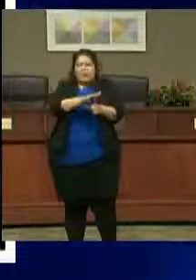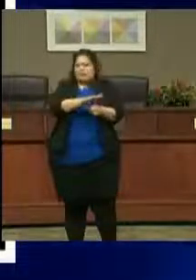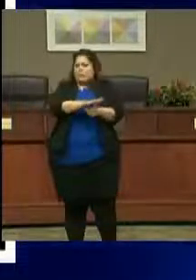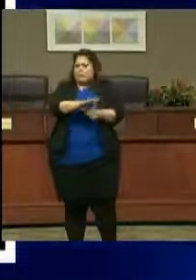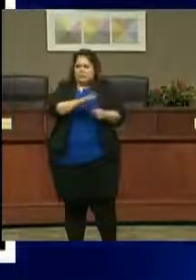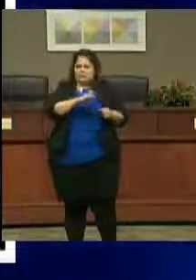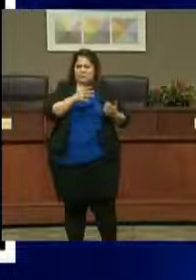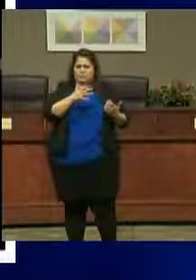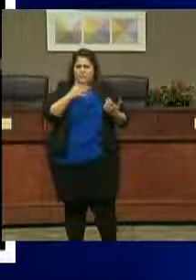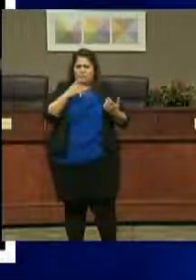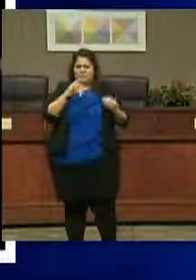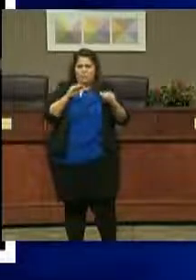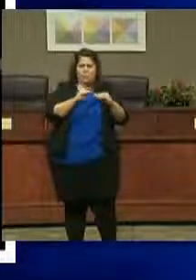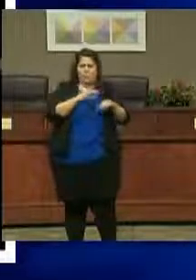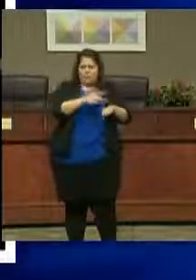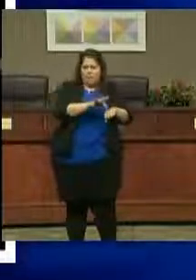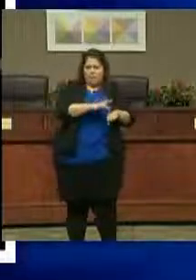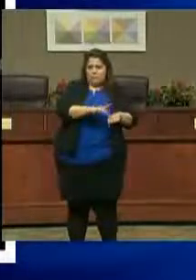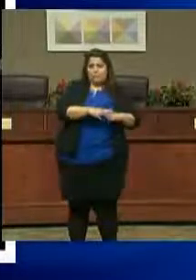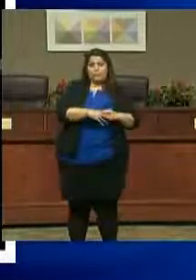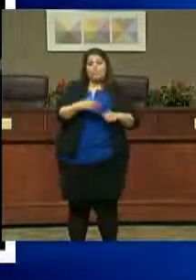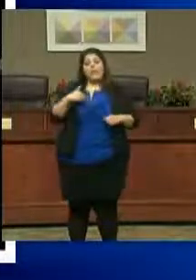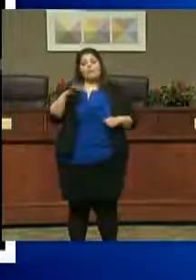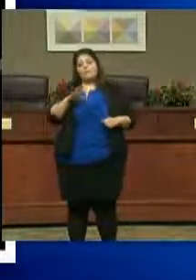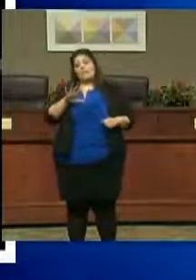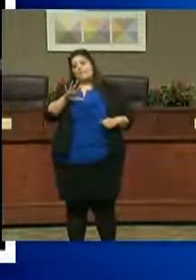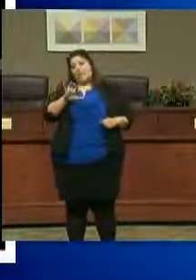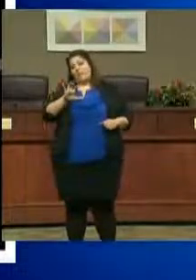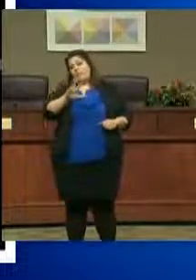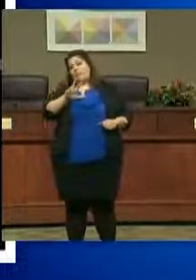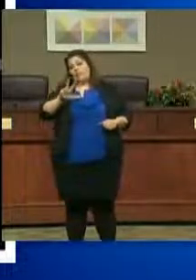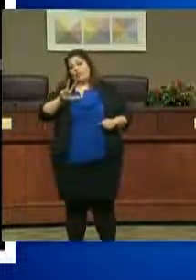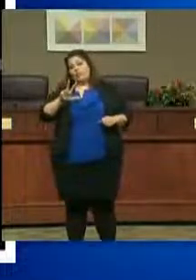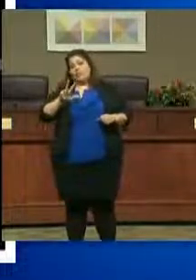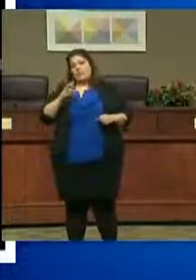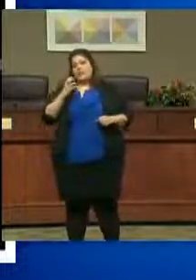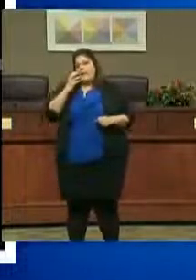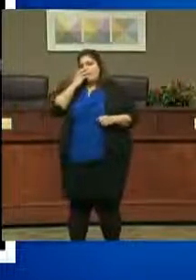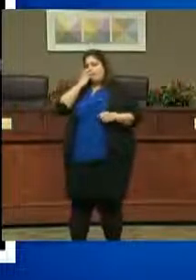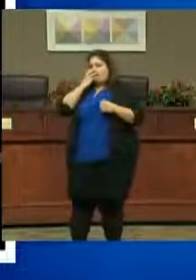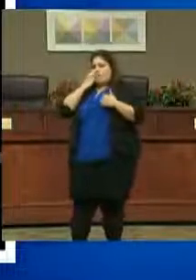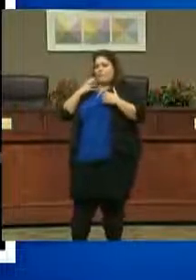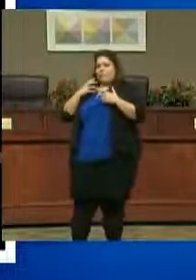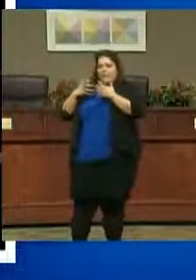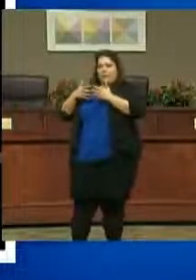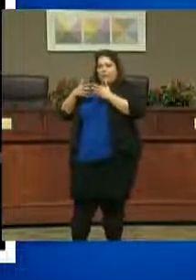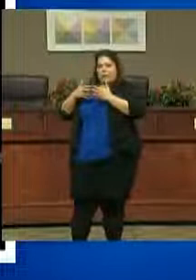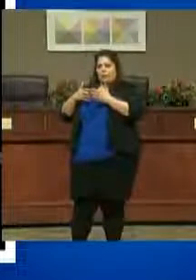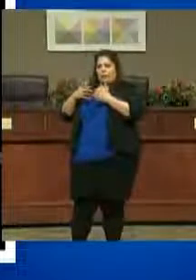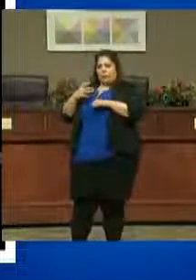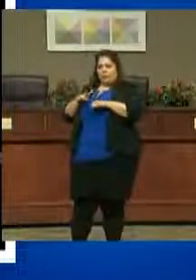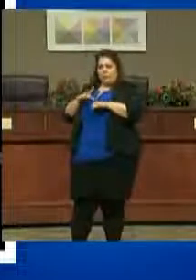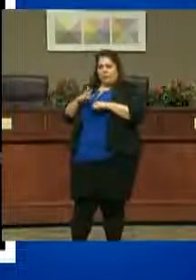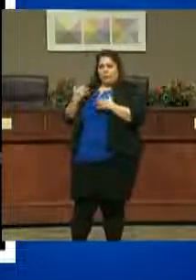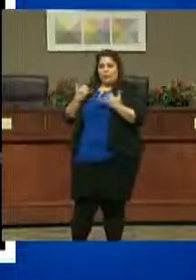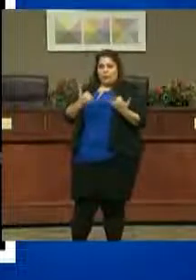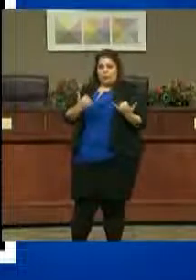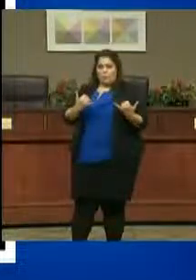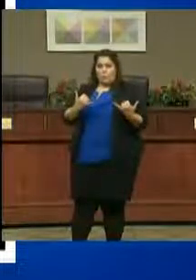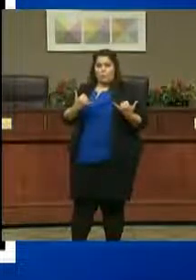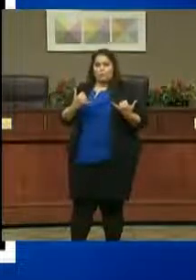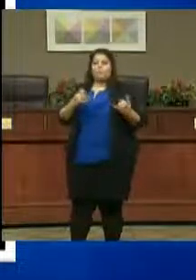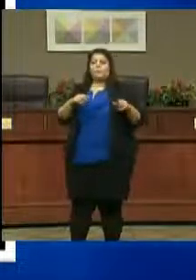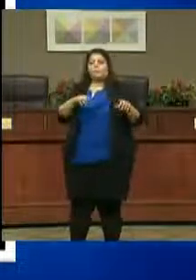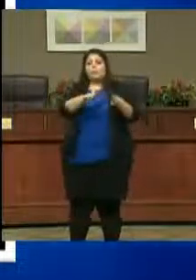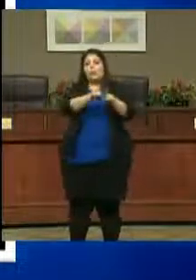have about 553 ventilators available today. This is also, we